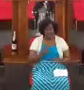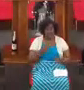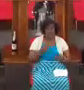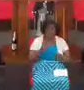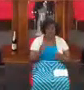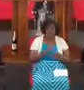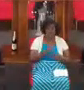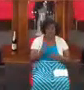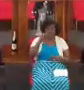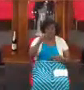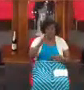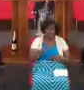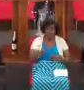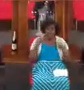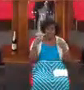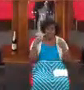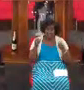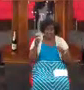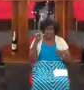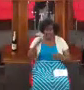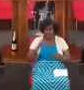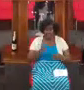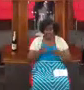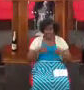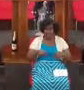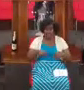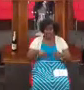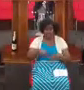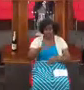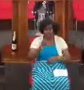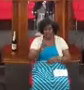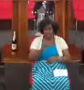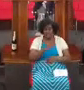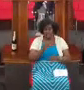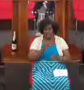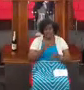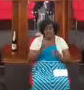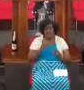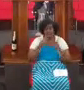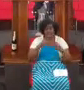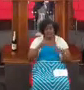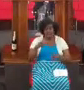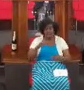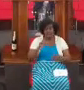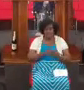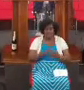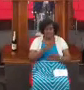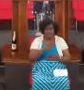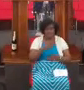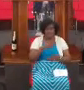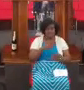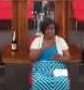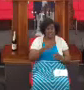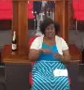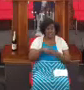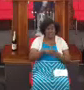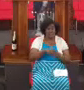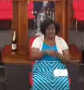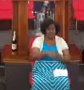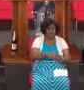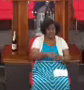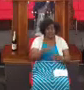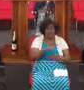He took him, and he healed him, and he let him go. And answered them, saying, which of you shall have an ass or an ox fall